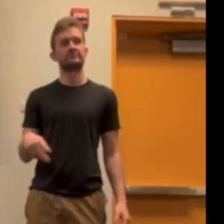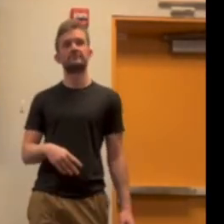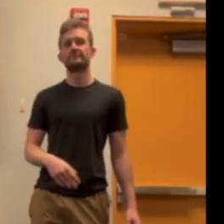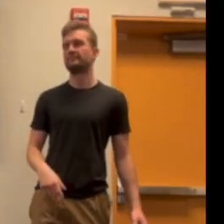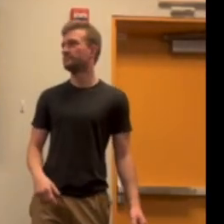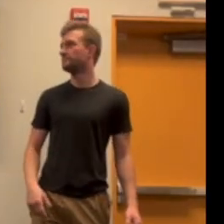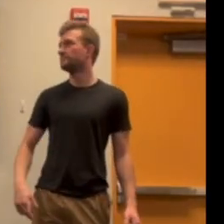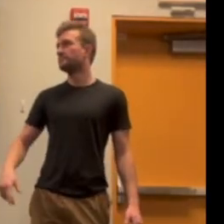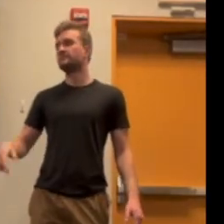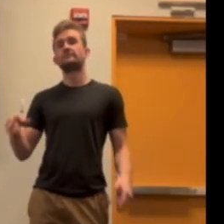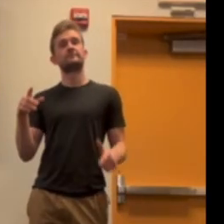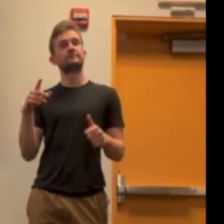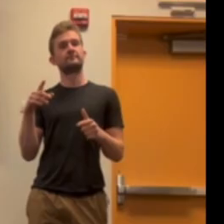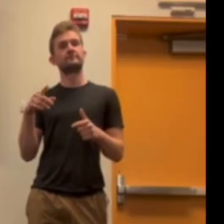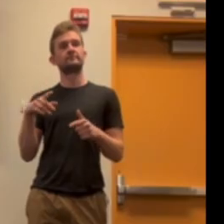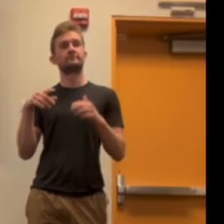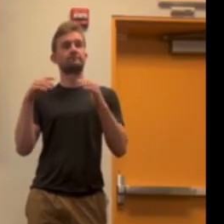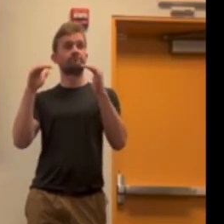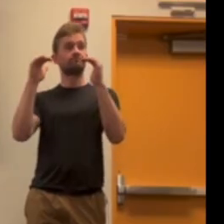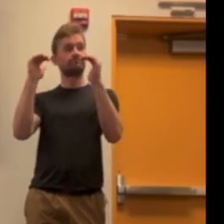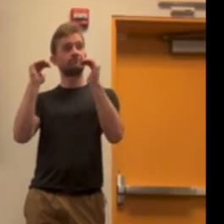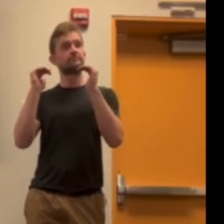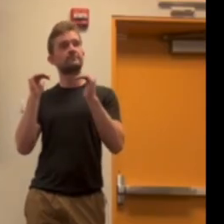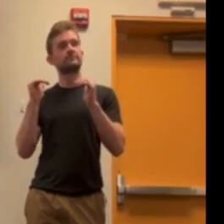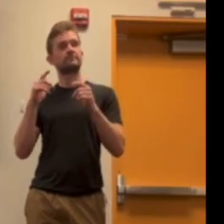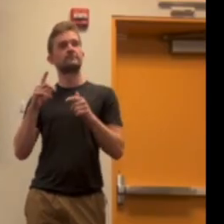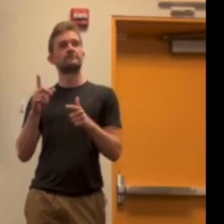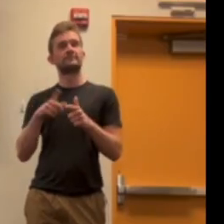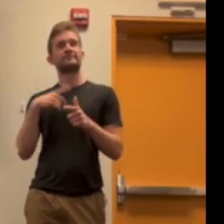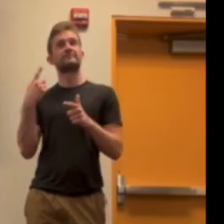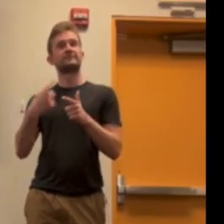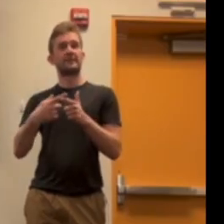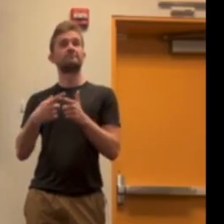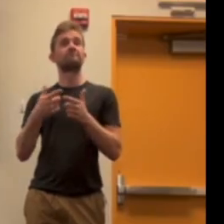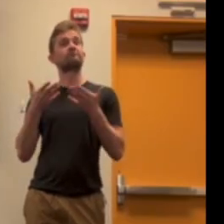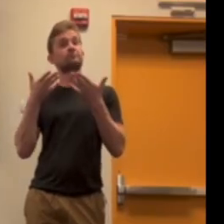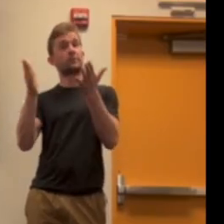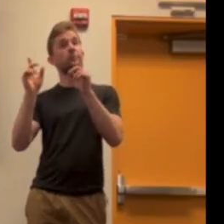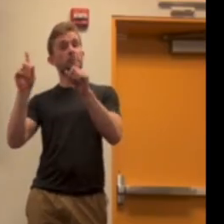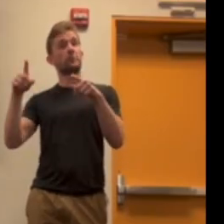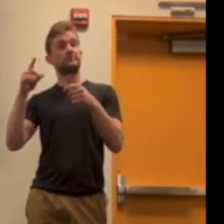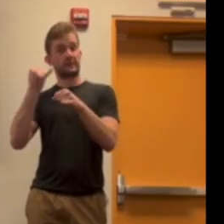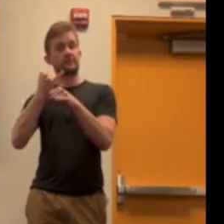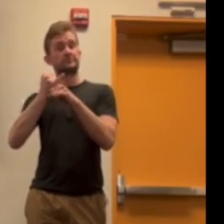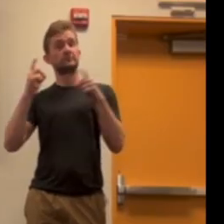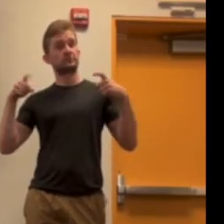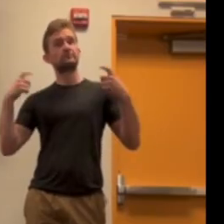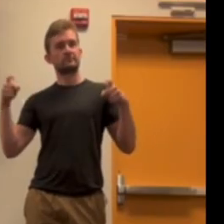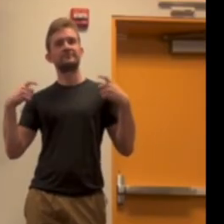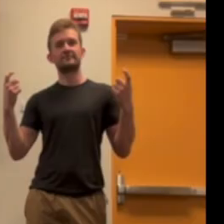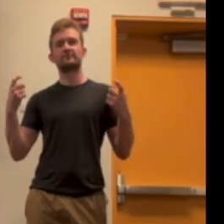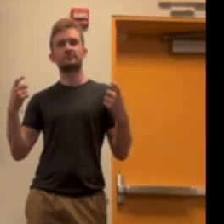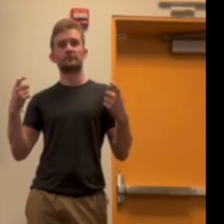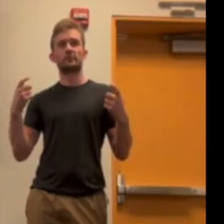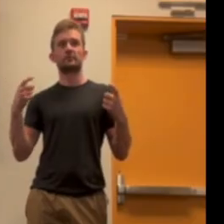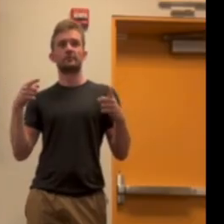And then go to the campus gym. That's still free, right? They didn't take that away. Okay. Gym memberships are like really expensive out there